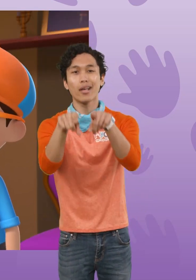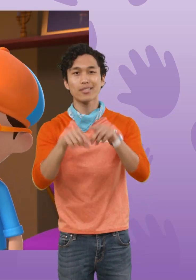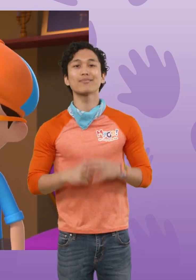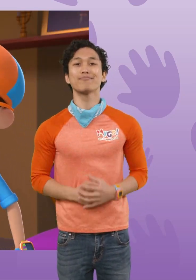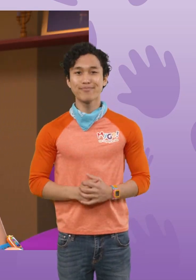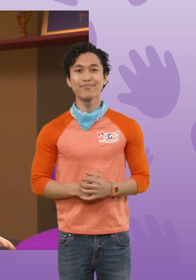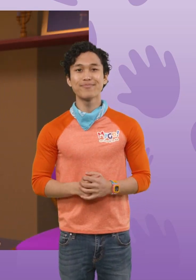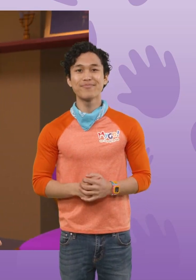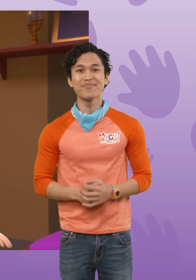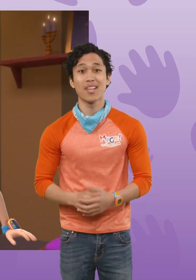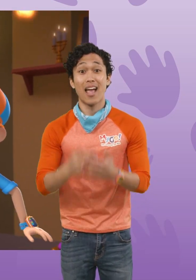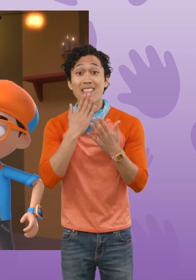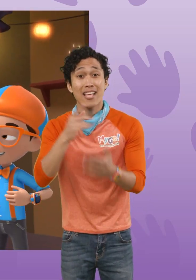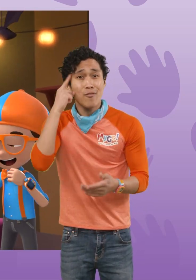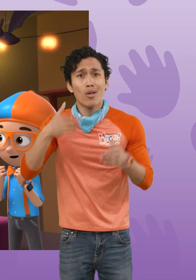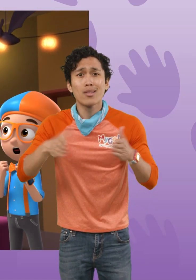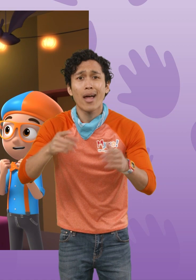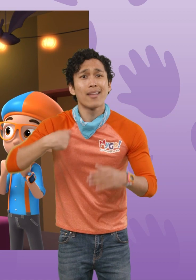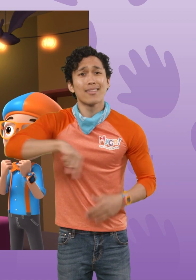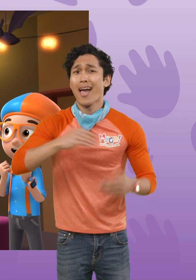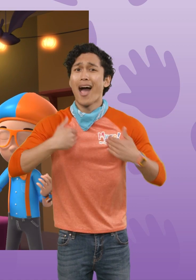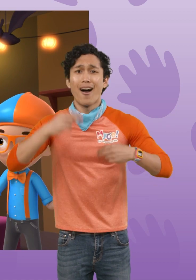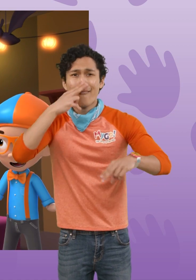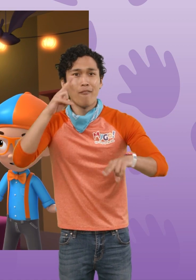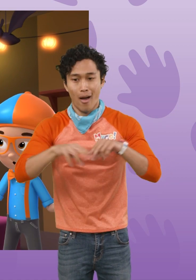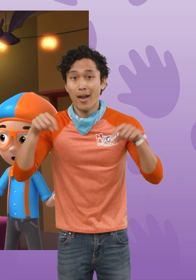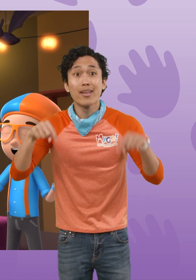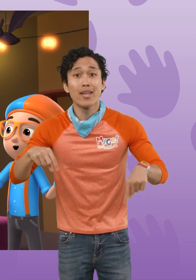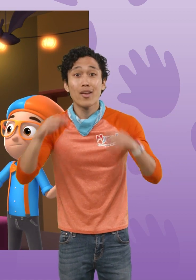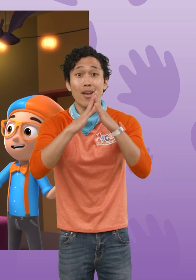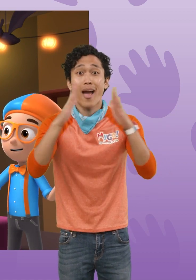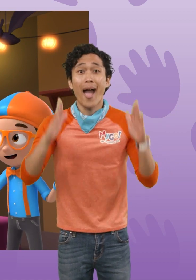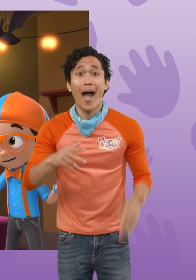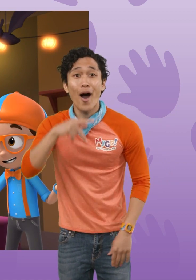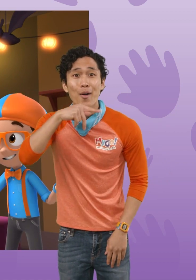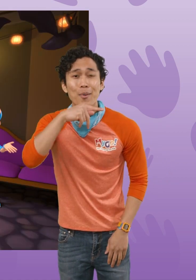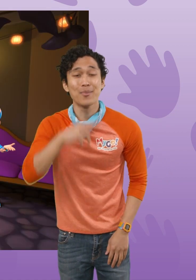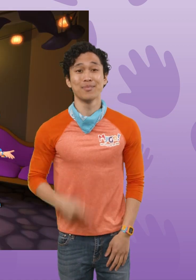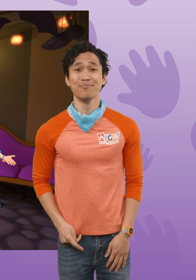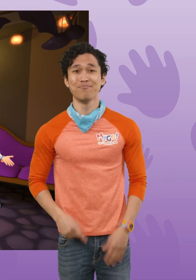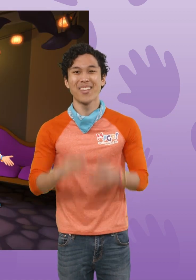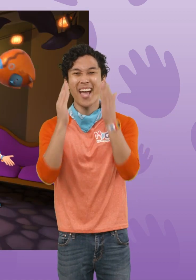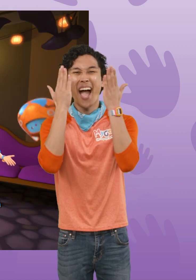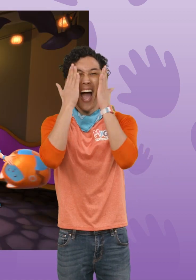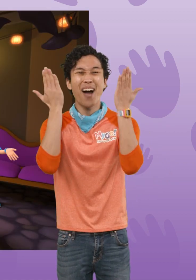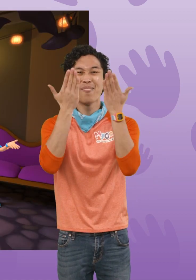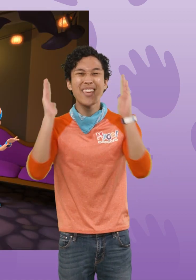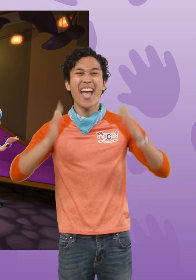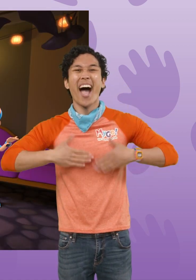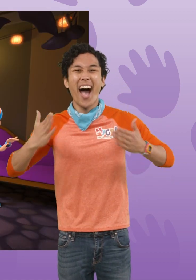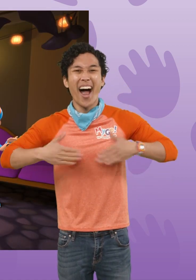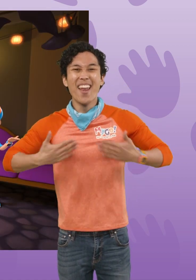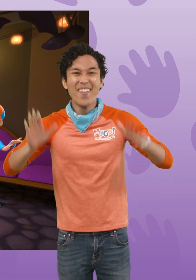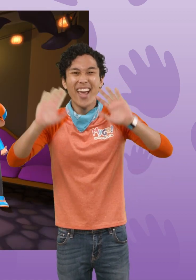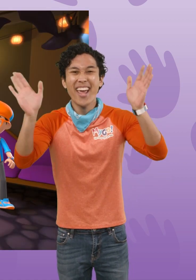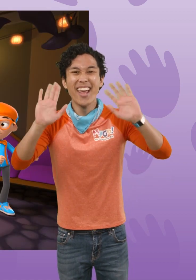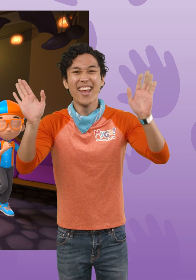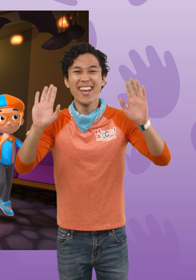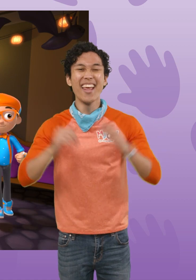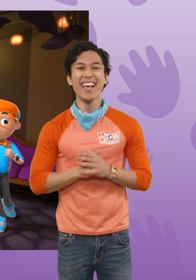Tabs. Thanks for letting us have fun in your house, Mr. Pumpkin. Happy Halloween!